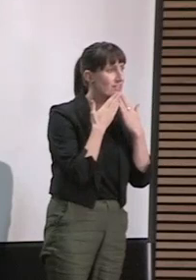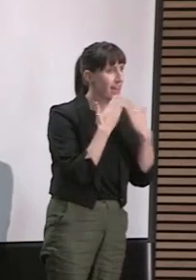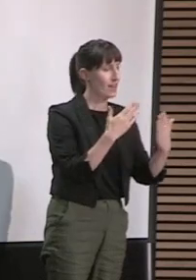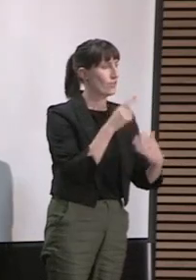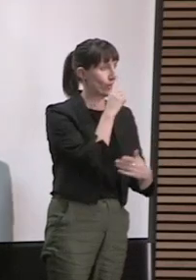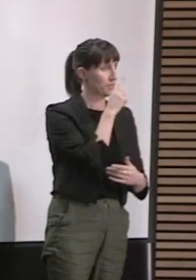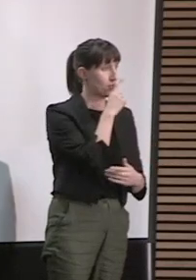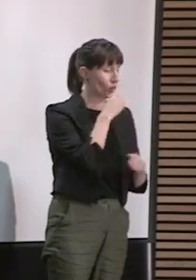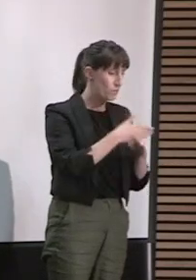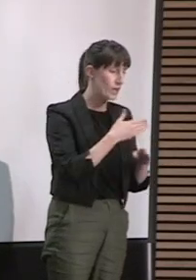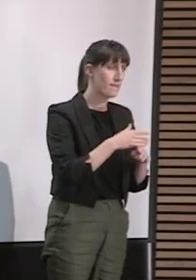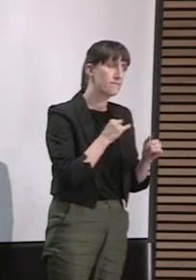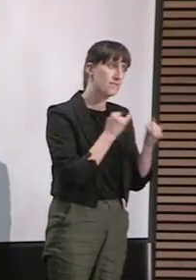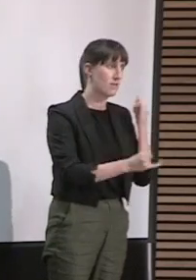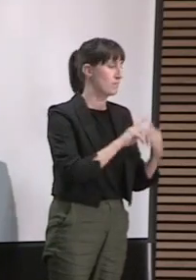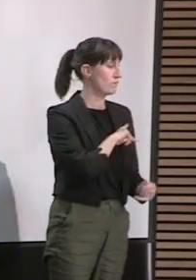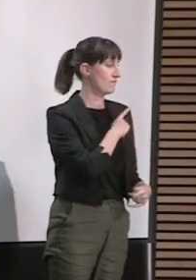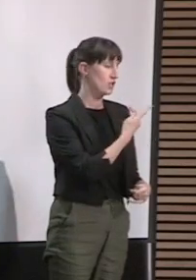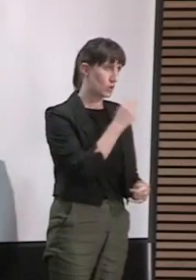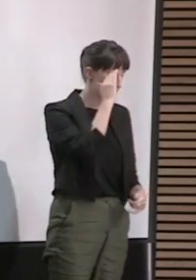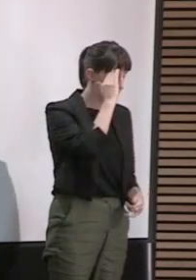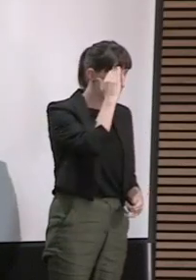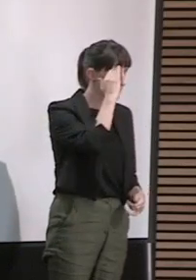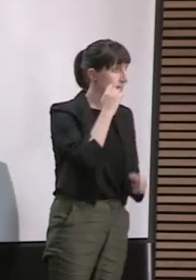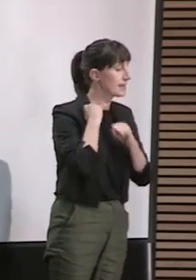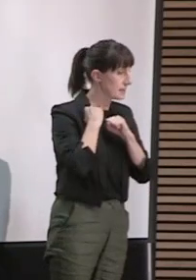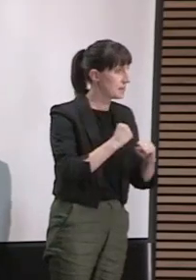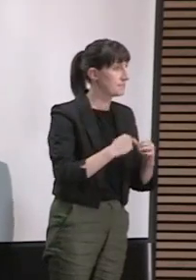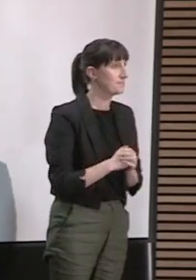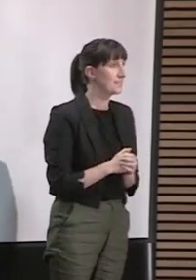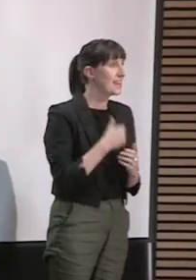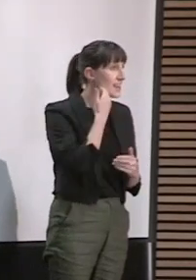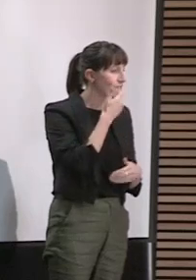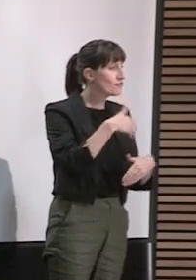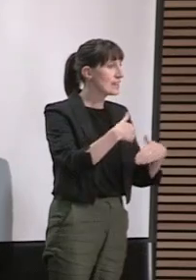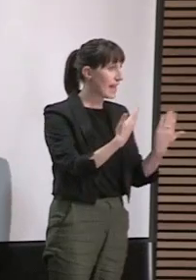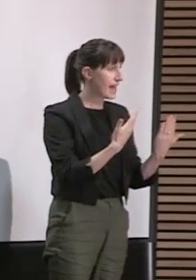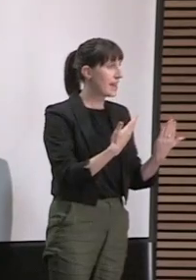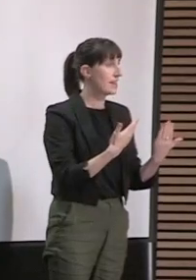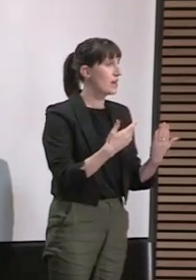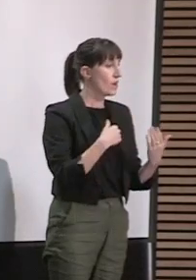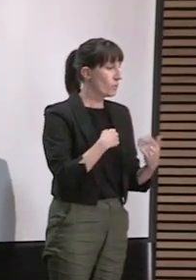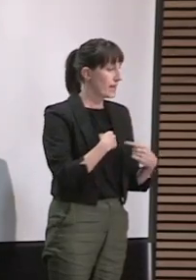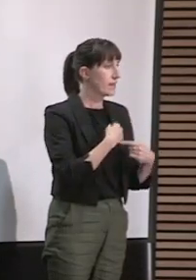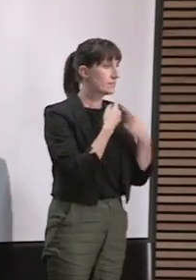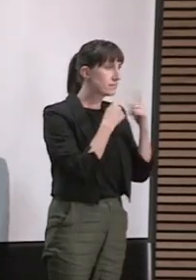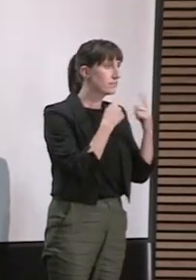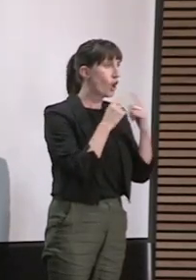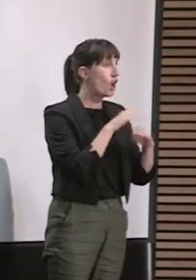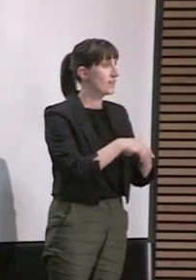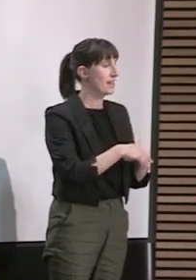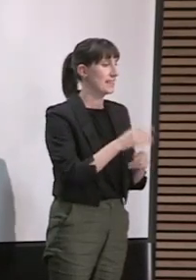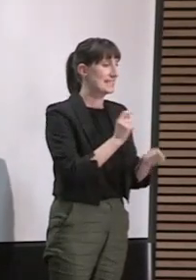and professionalism. The numbers they are delivering day after day bear repeating here. Since Wednesday the 12th of August, more